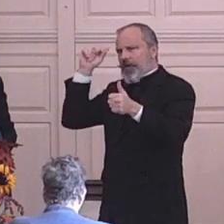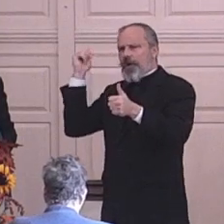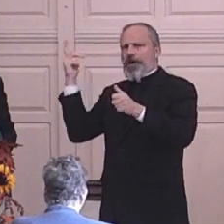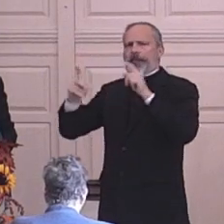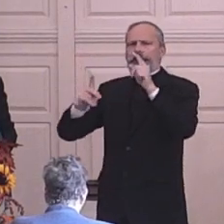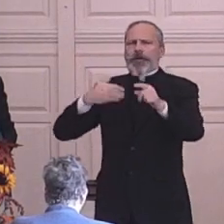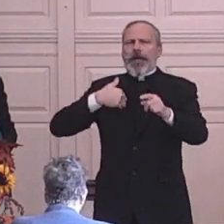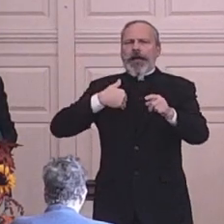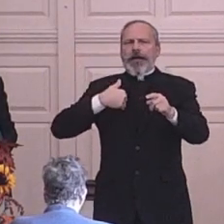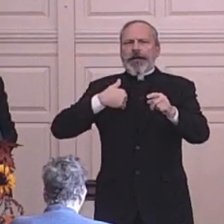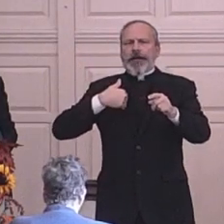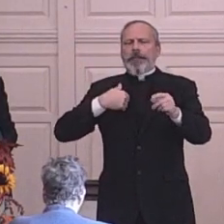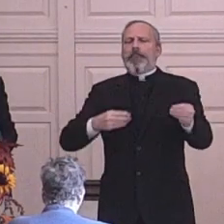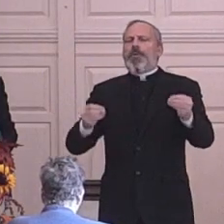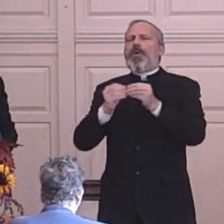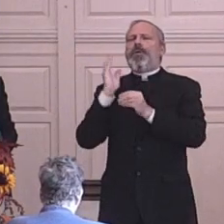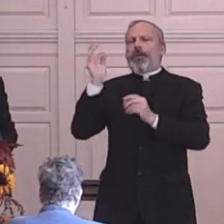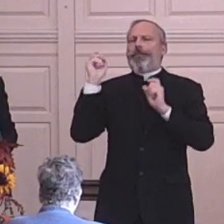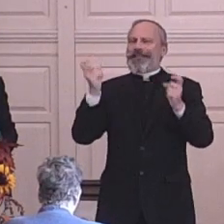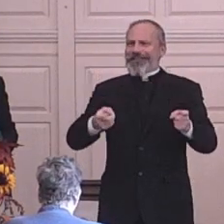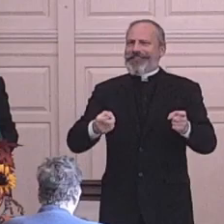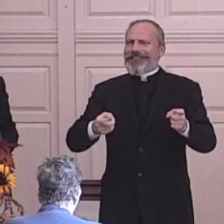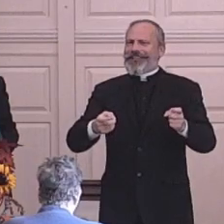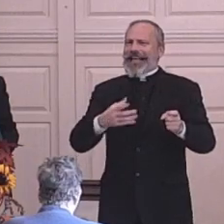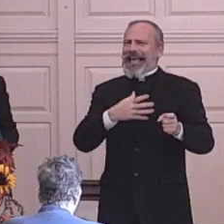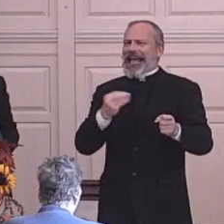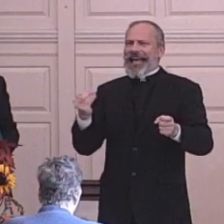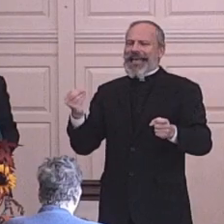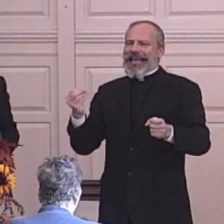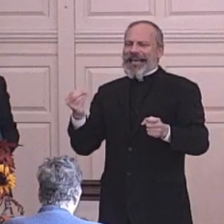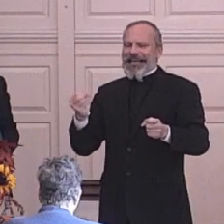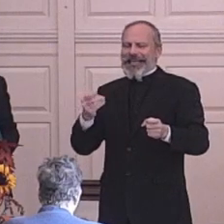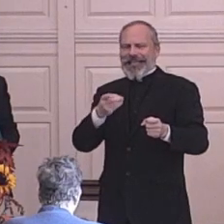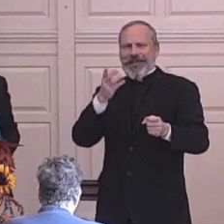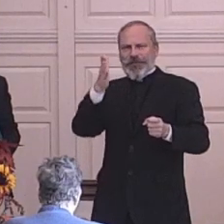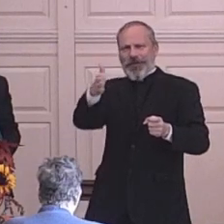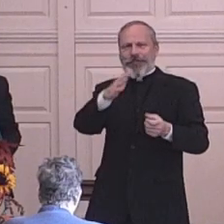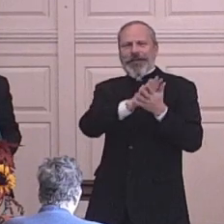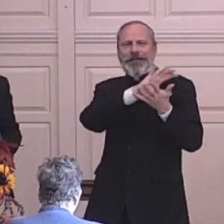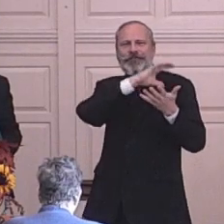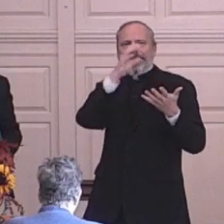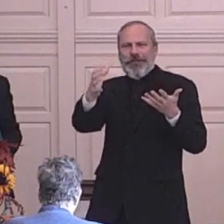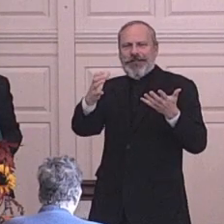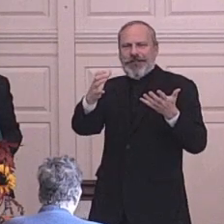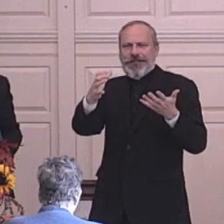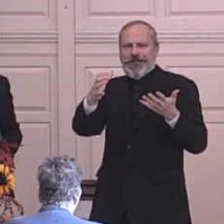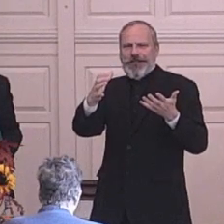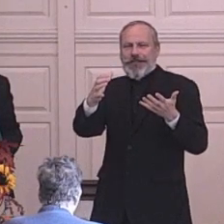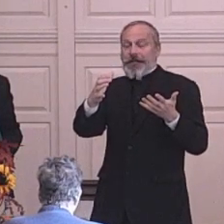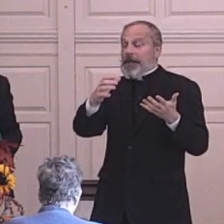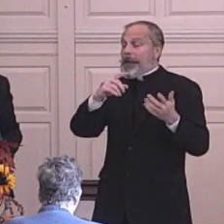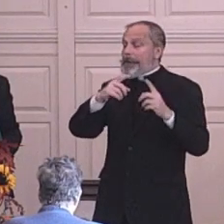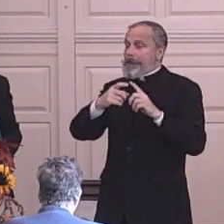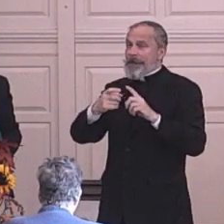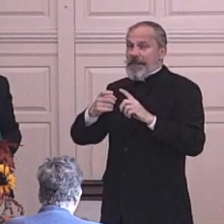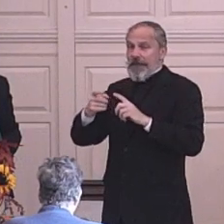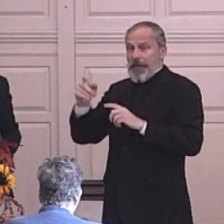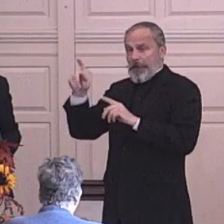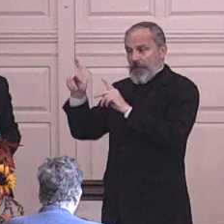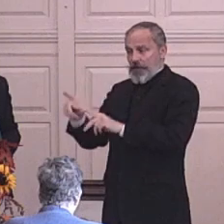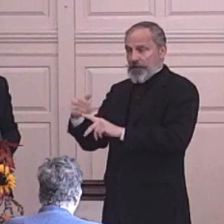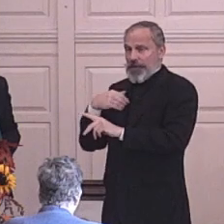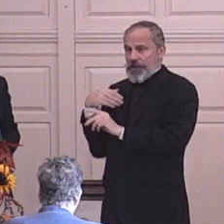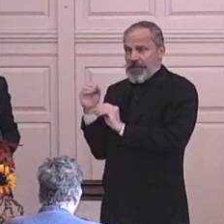who has, more will be given and he will grow rich. But from the one who has